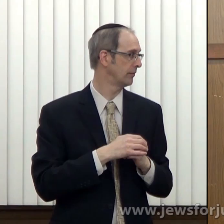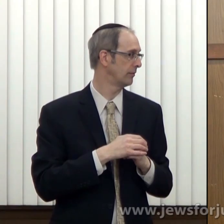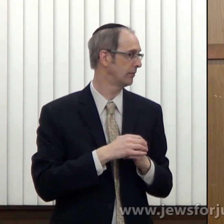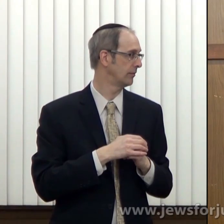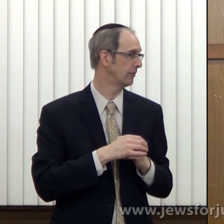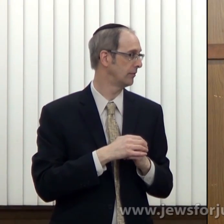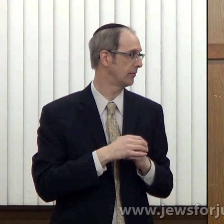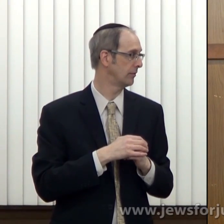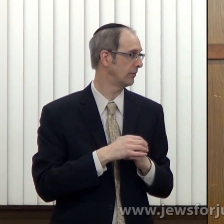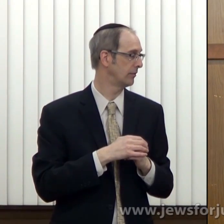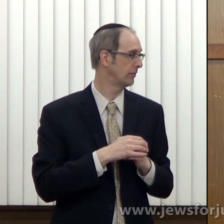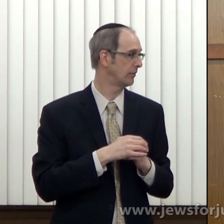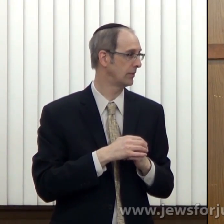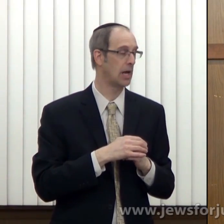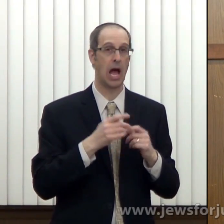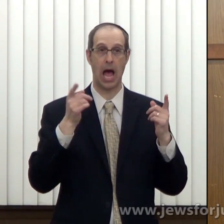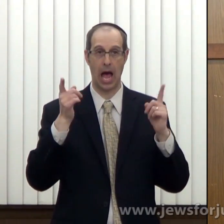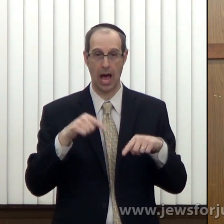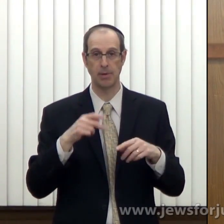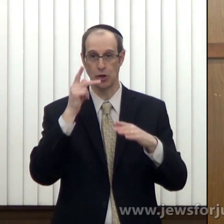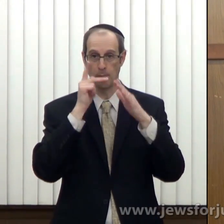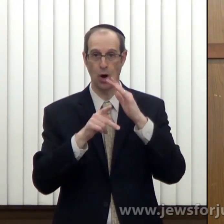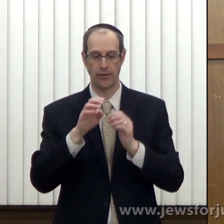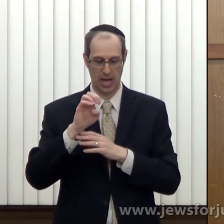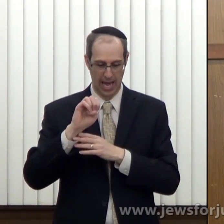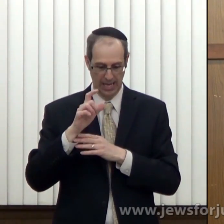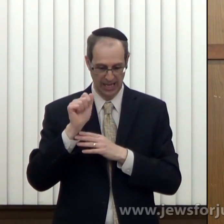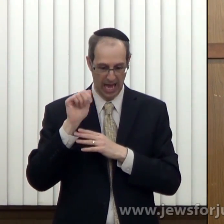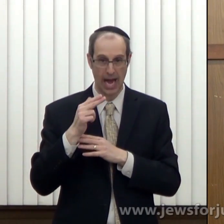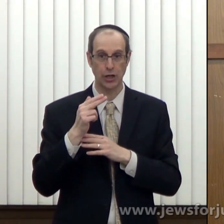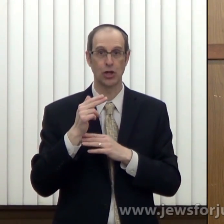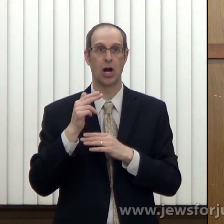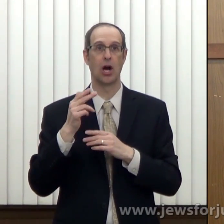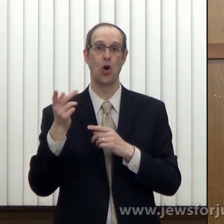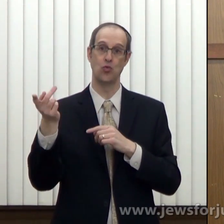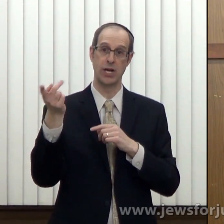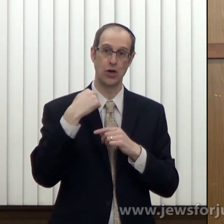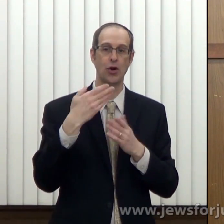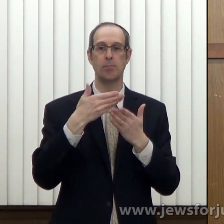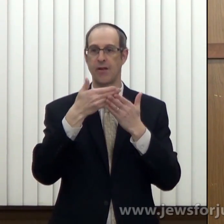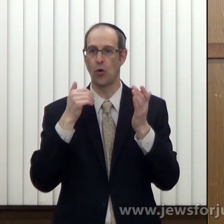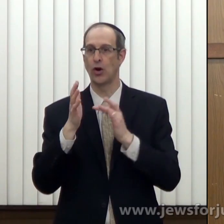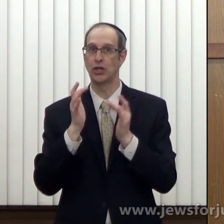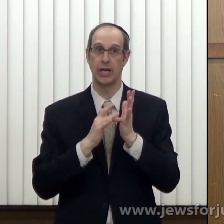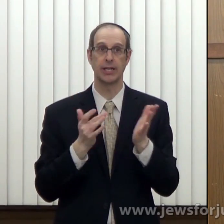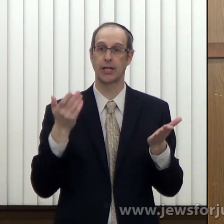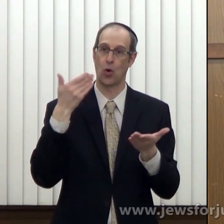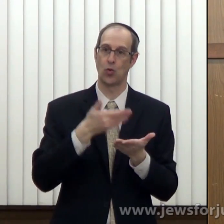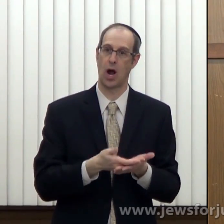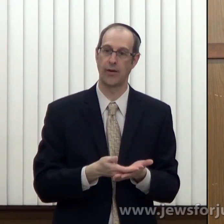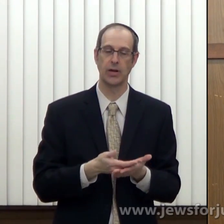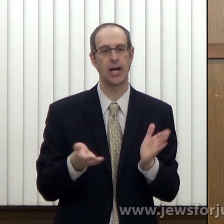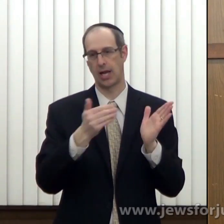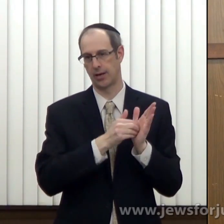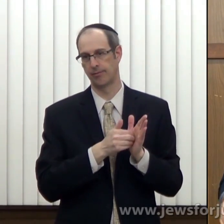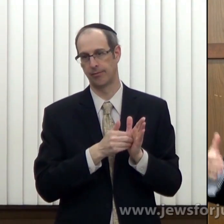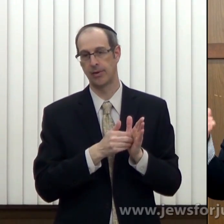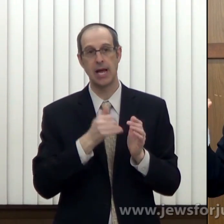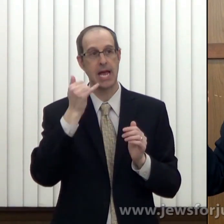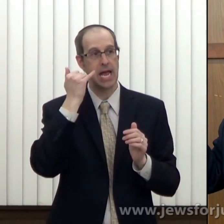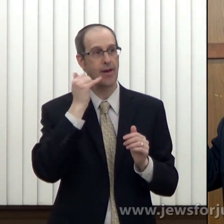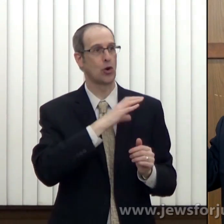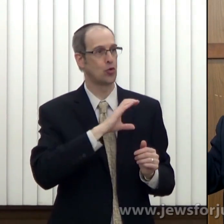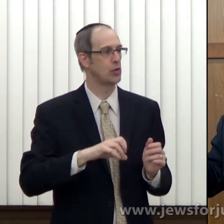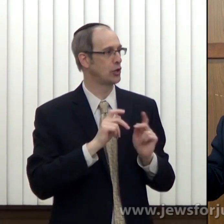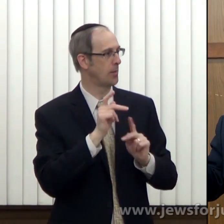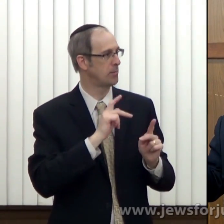then did Elijah the prophet return before Jesus came? Again, if